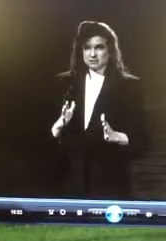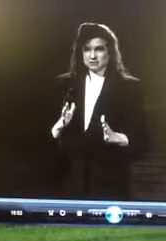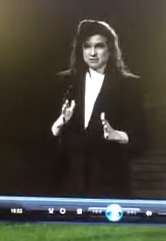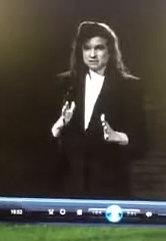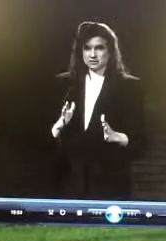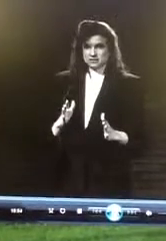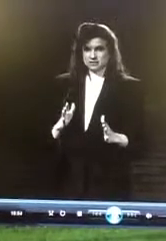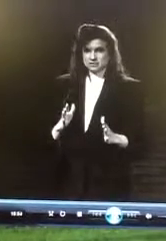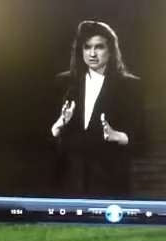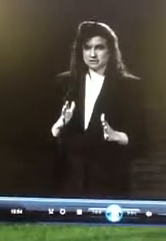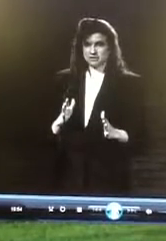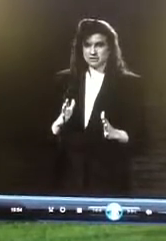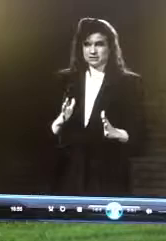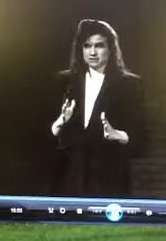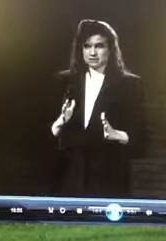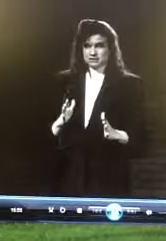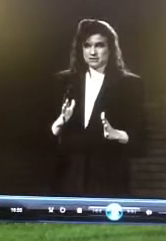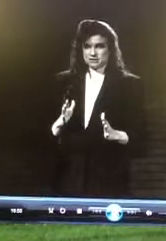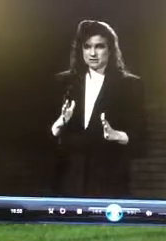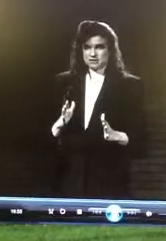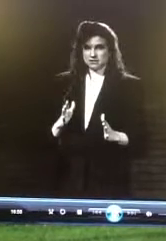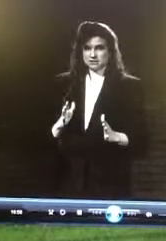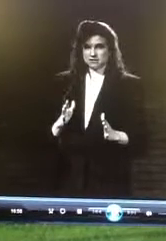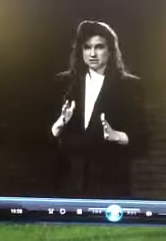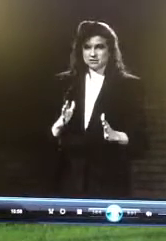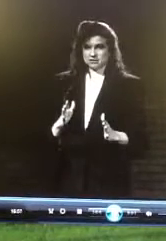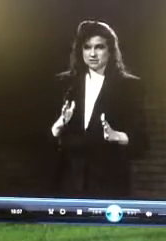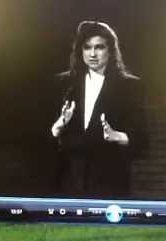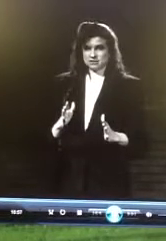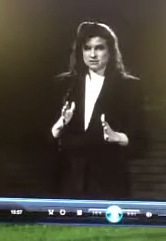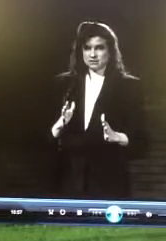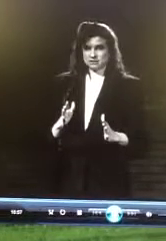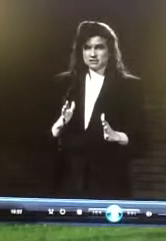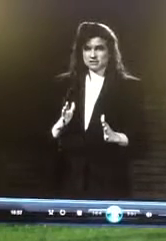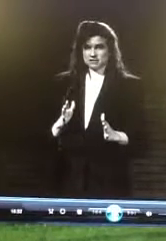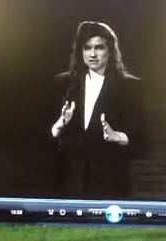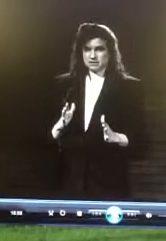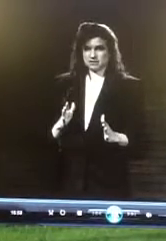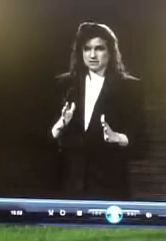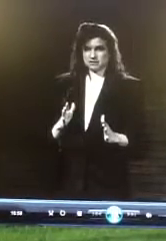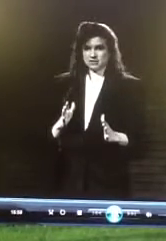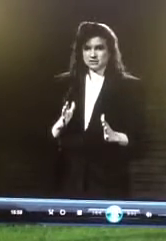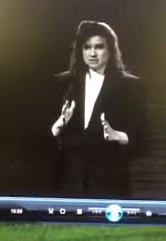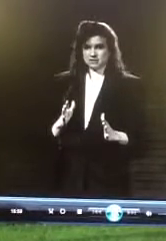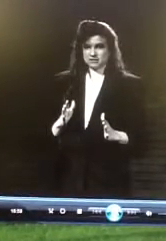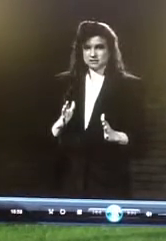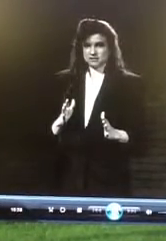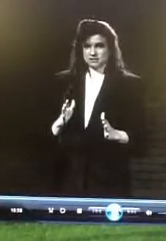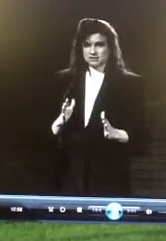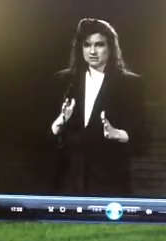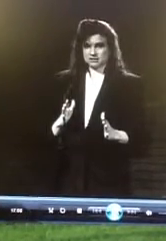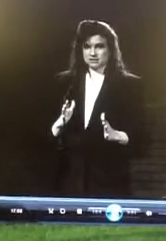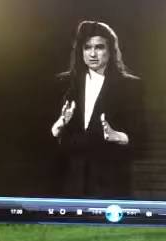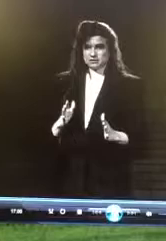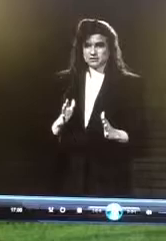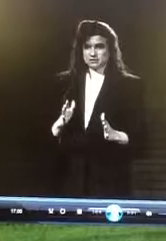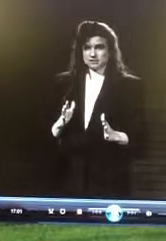successfully not supply you with an interpreter would be for them to claim undue